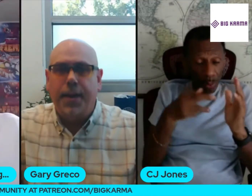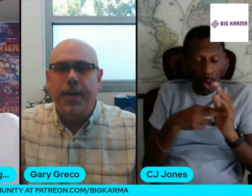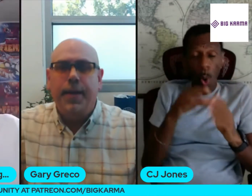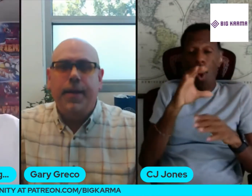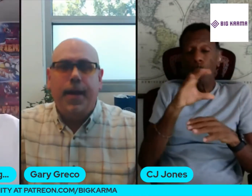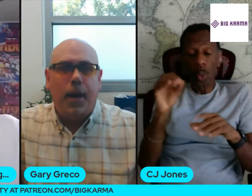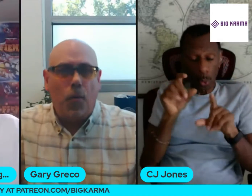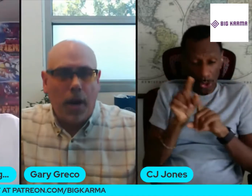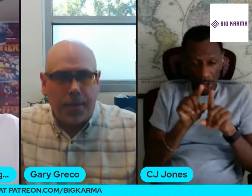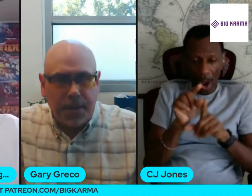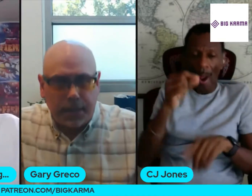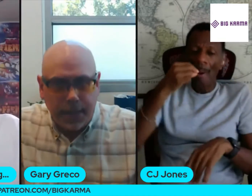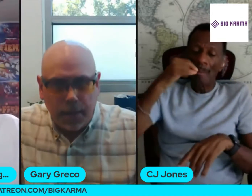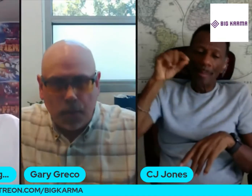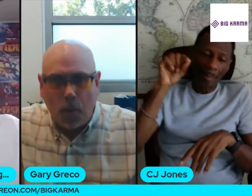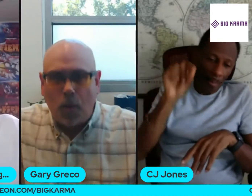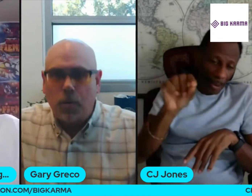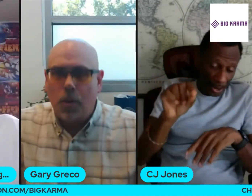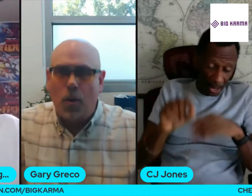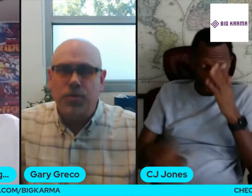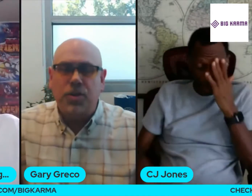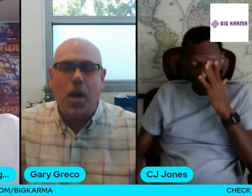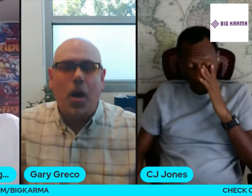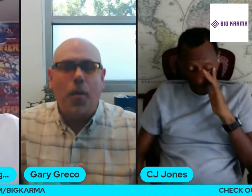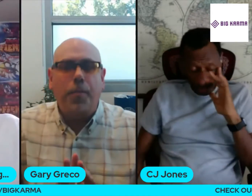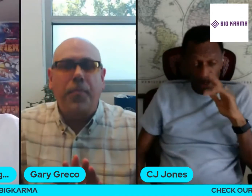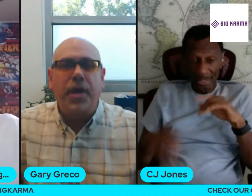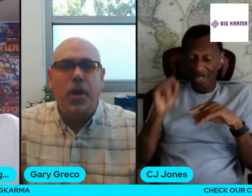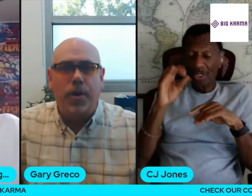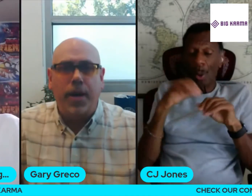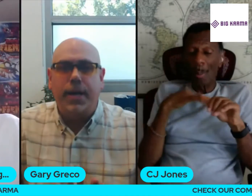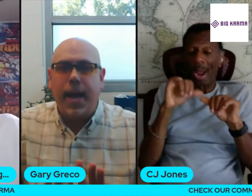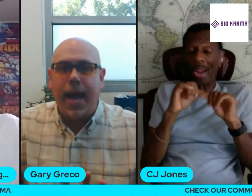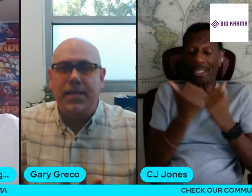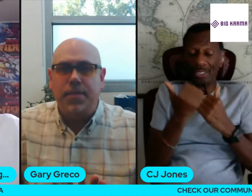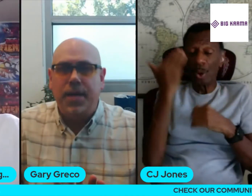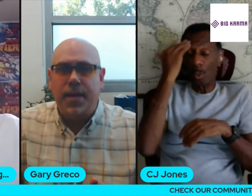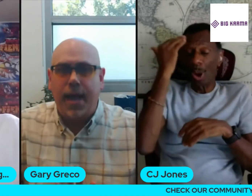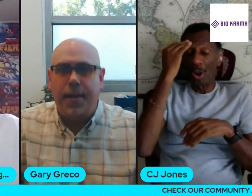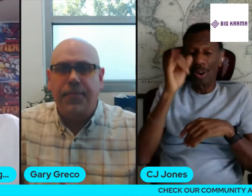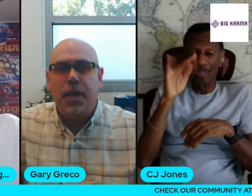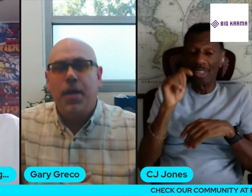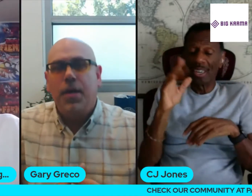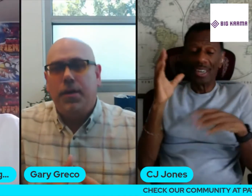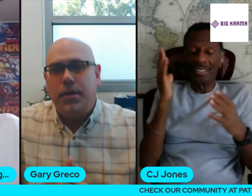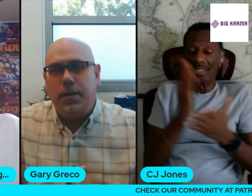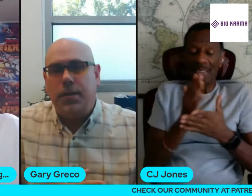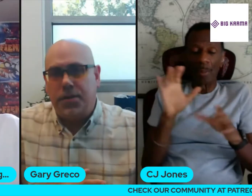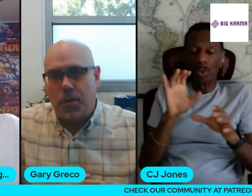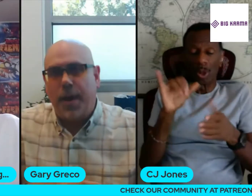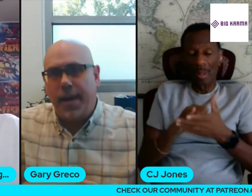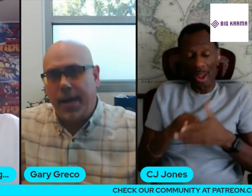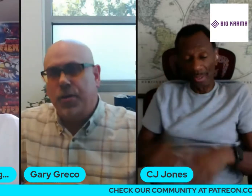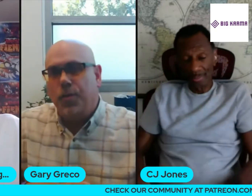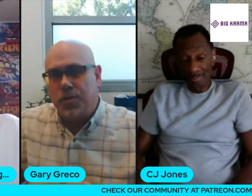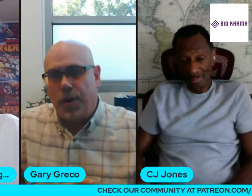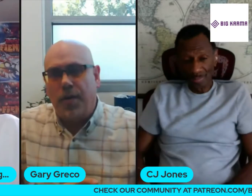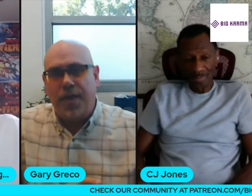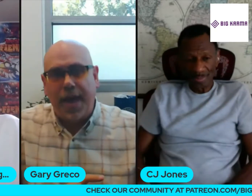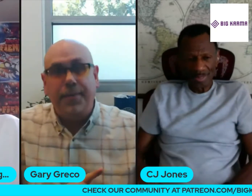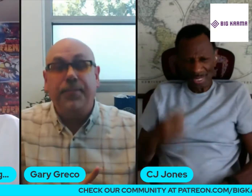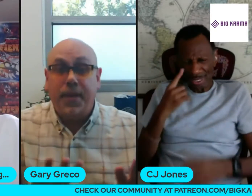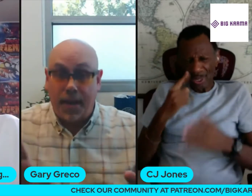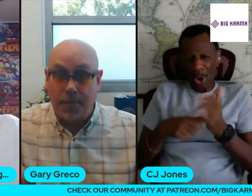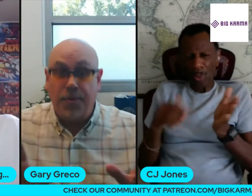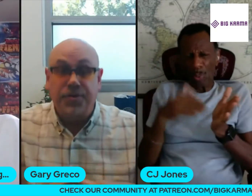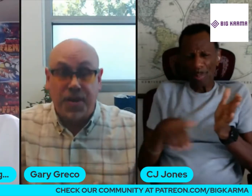want that. I want to be a lead role, co-star, period. Cast me in that. So my agent was aware